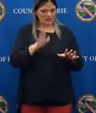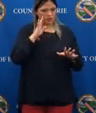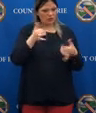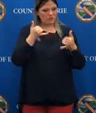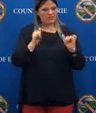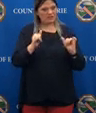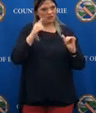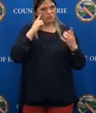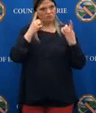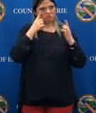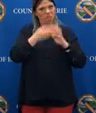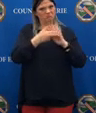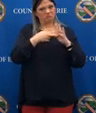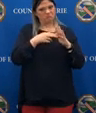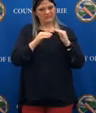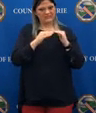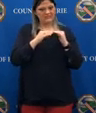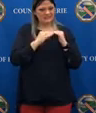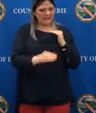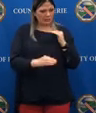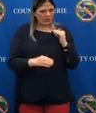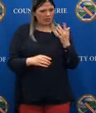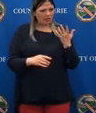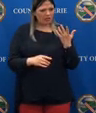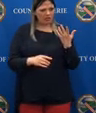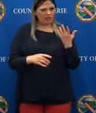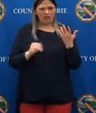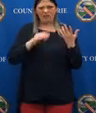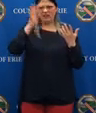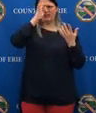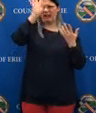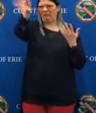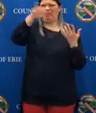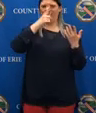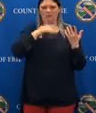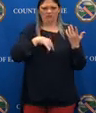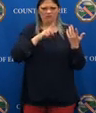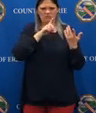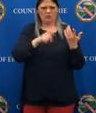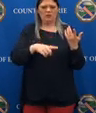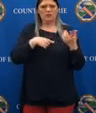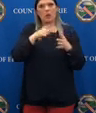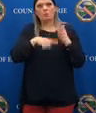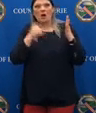be considered stable? It's a hypothetical. I can't really answer that question.